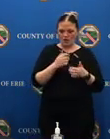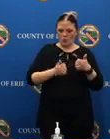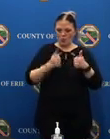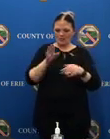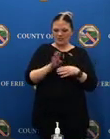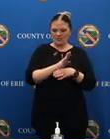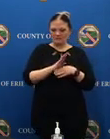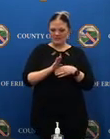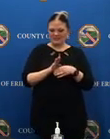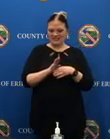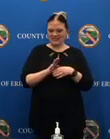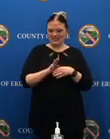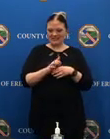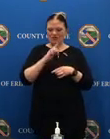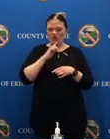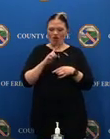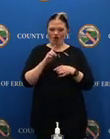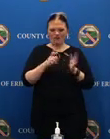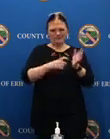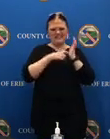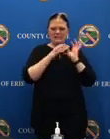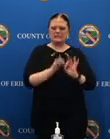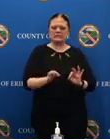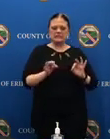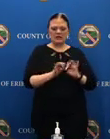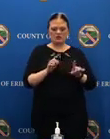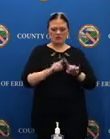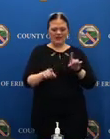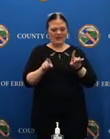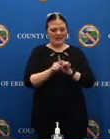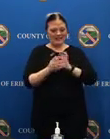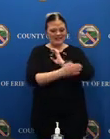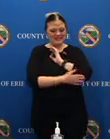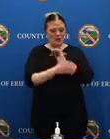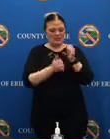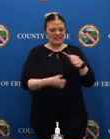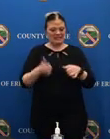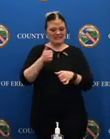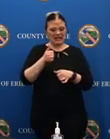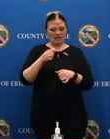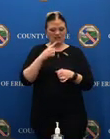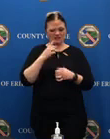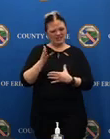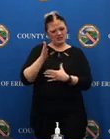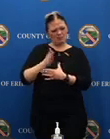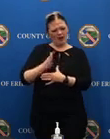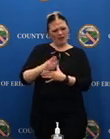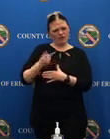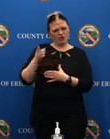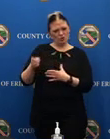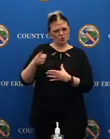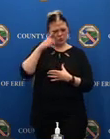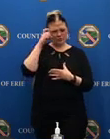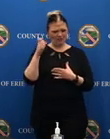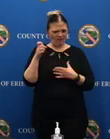are essential. But does it, as county executive, does it bother you that because of these factories,